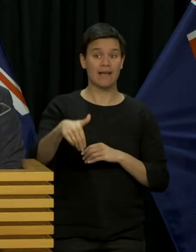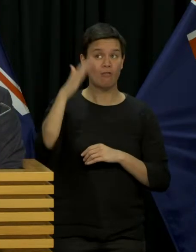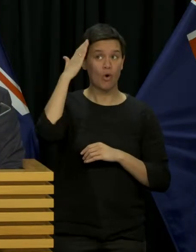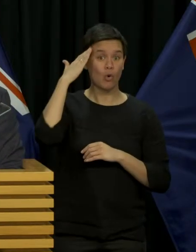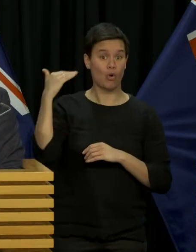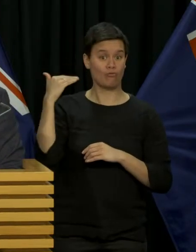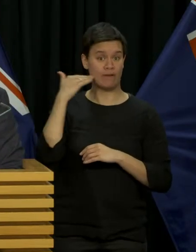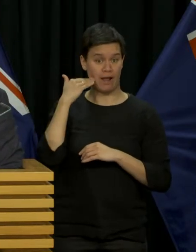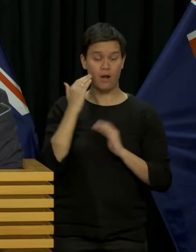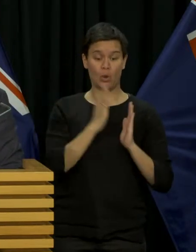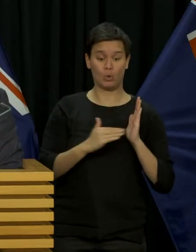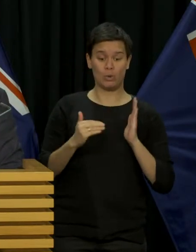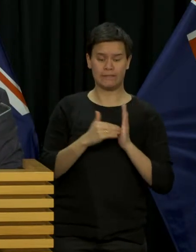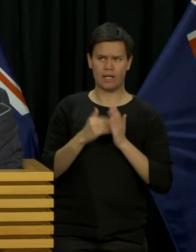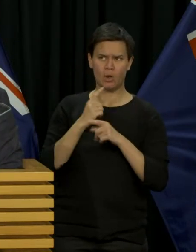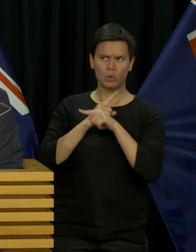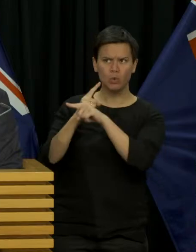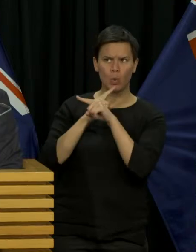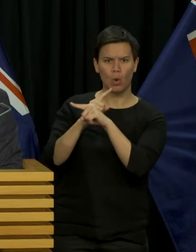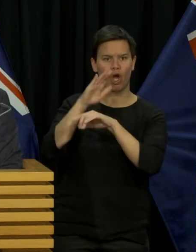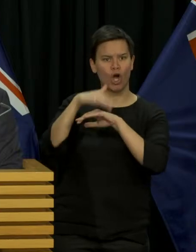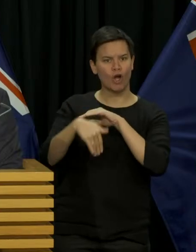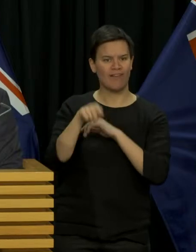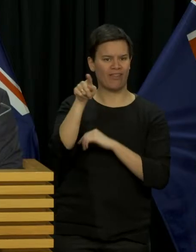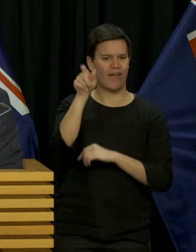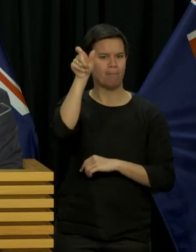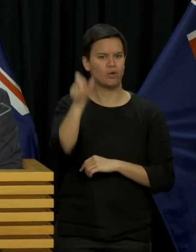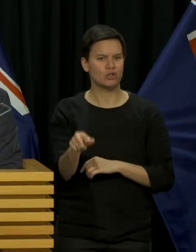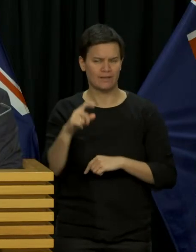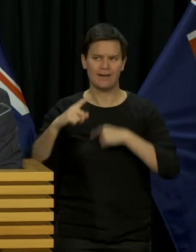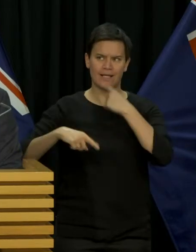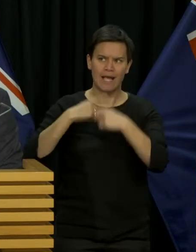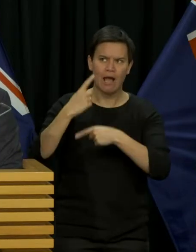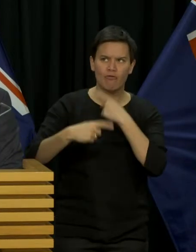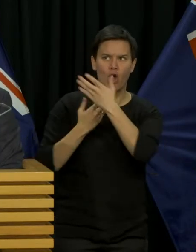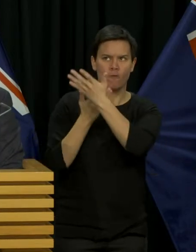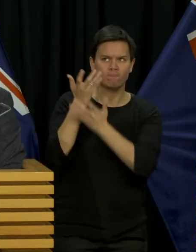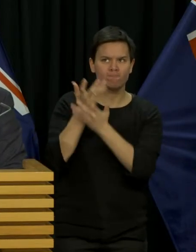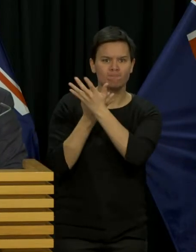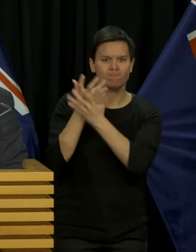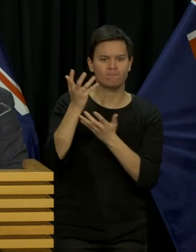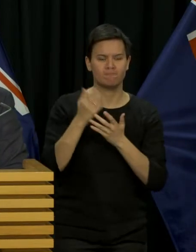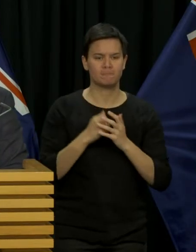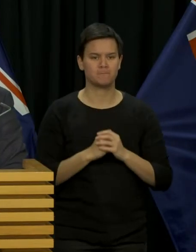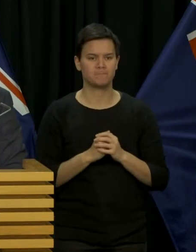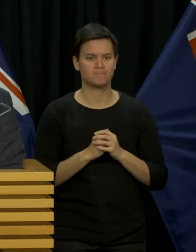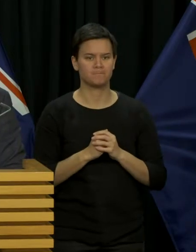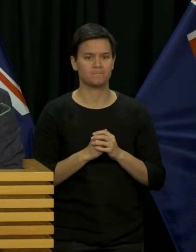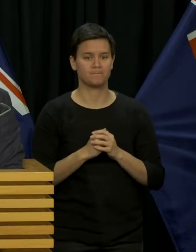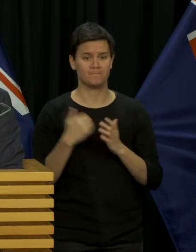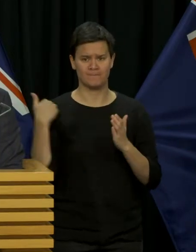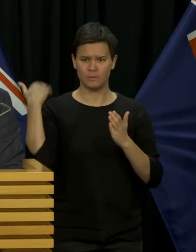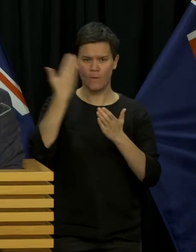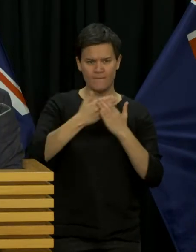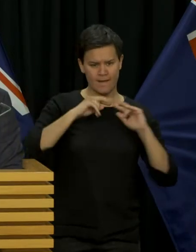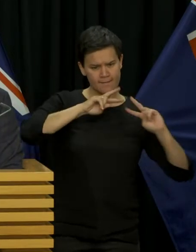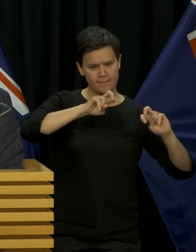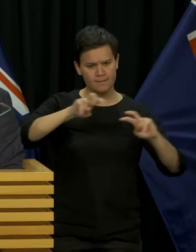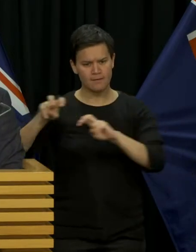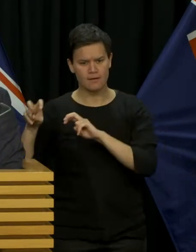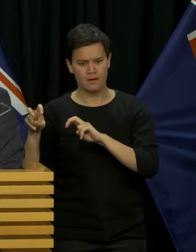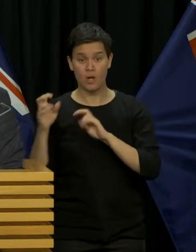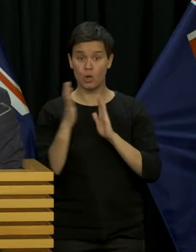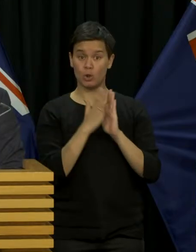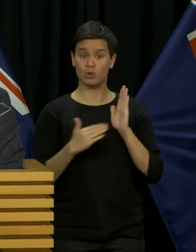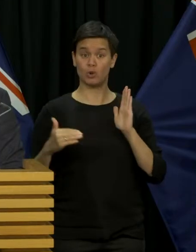counterparts over this case, and that work is continuing. It's important to emphasise at the beginning there is no evidence of any transmission in New